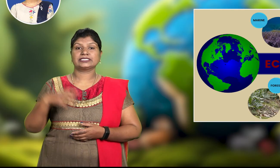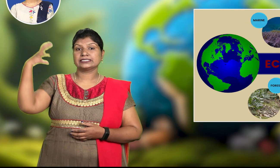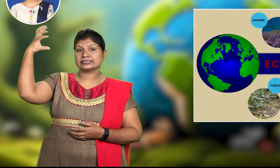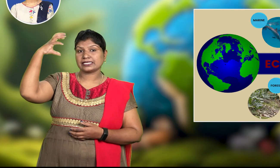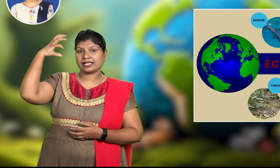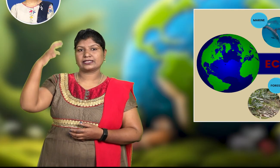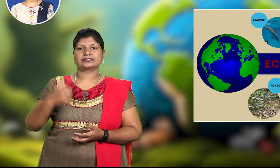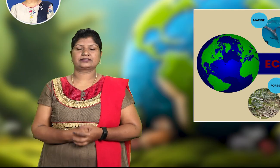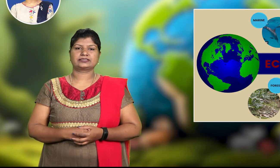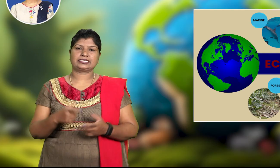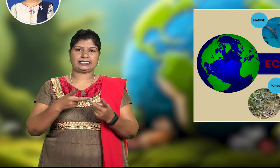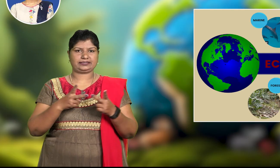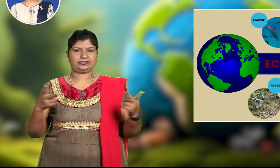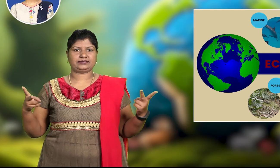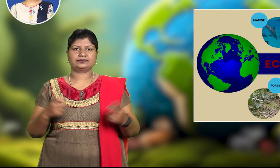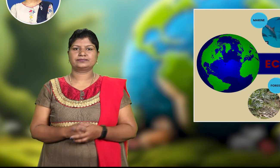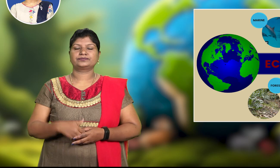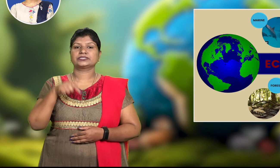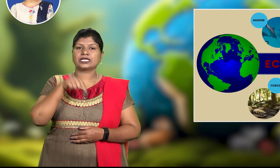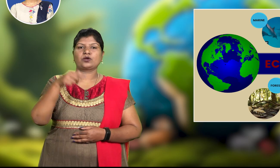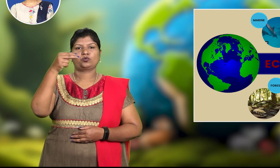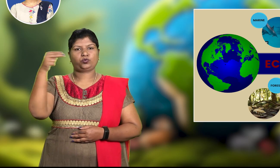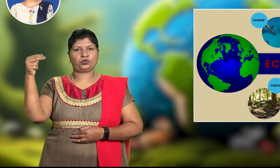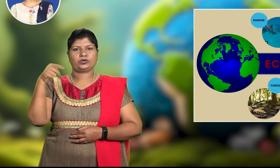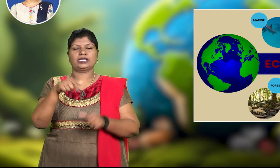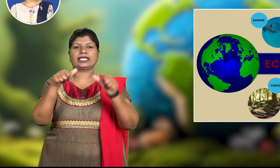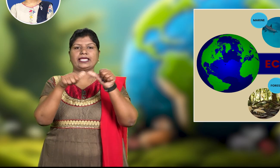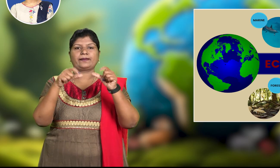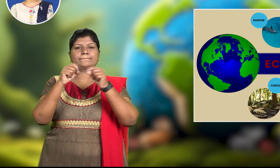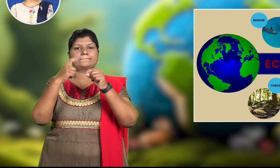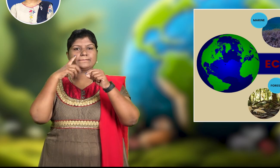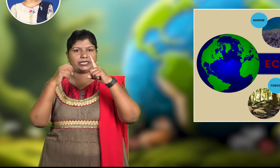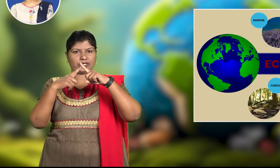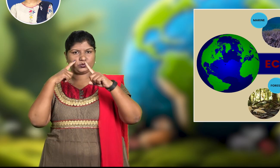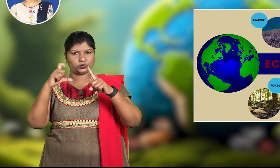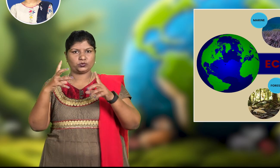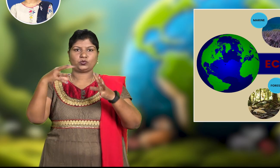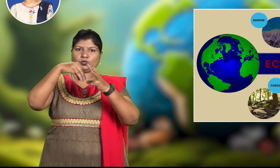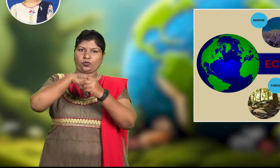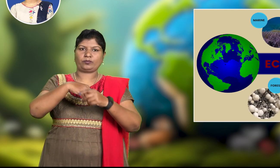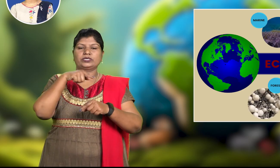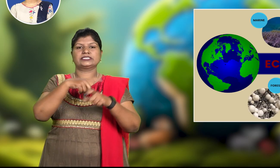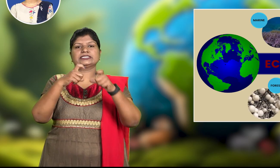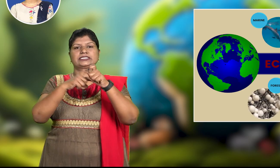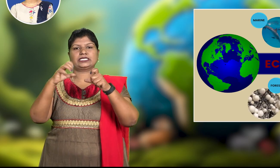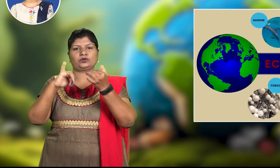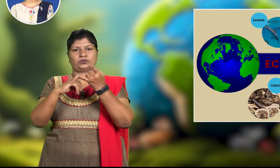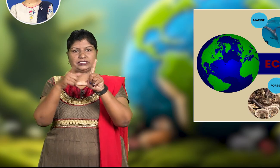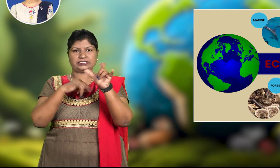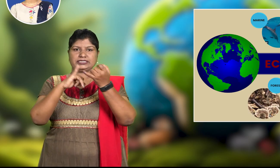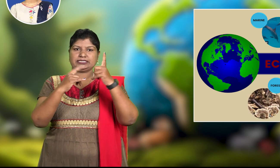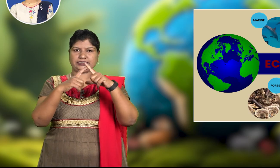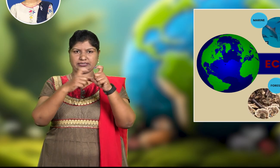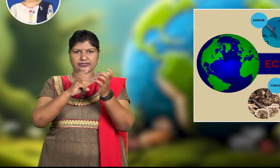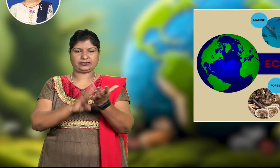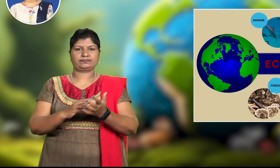sunlight, etc. are called as abiotic components of the ecosystem.